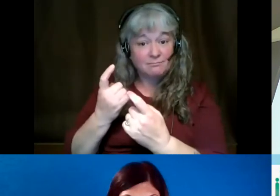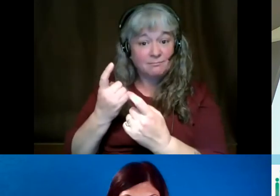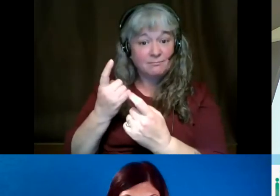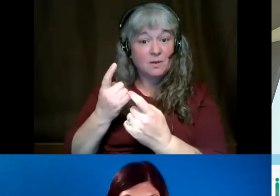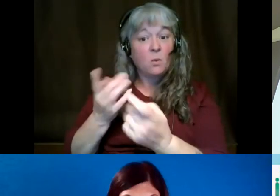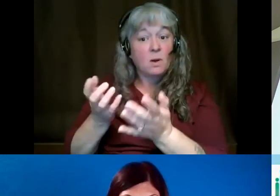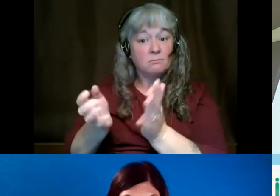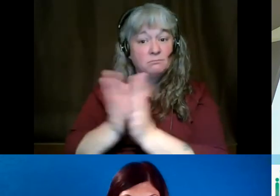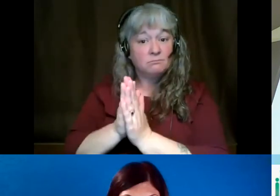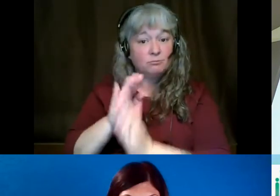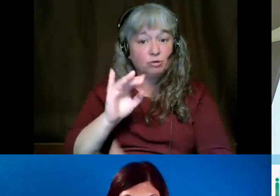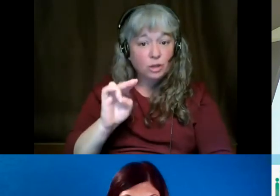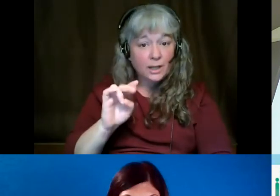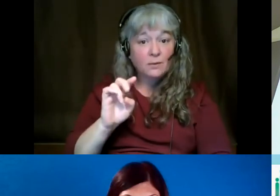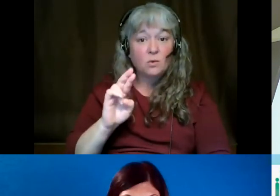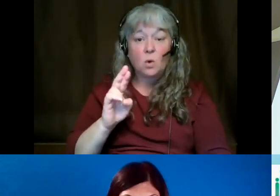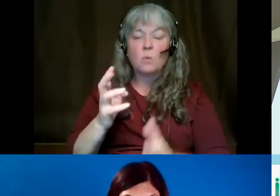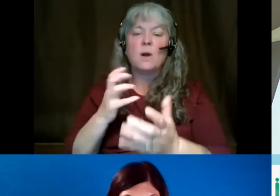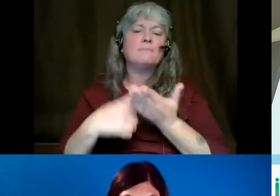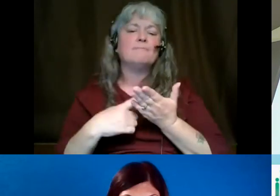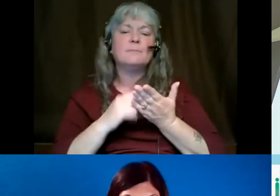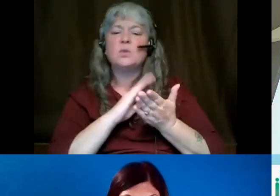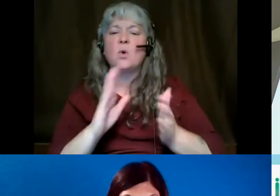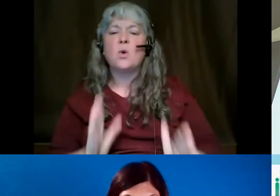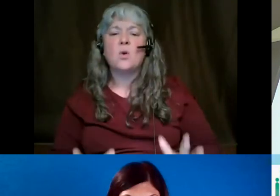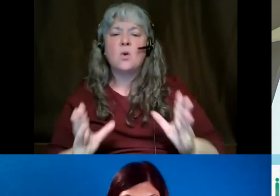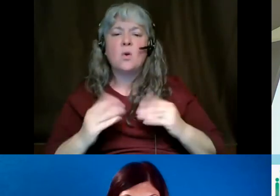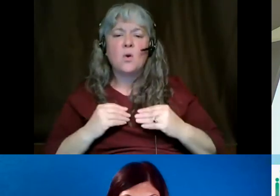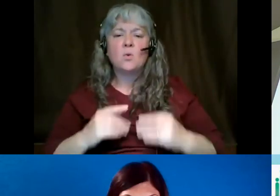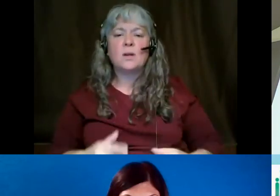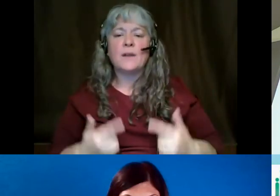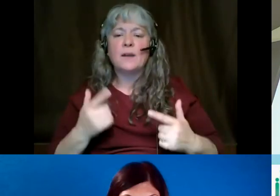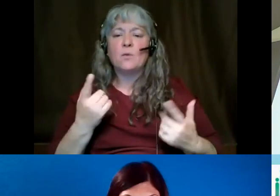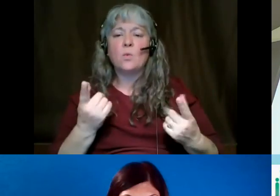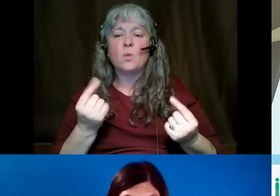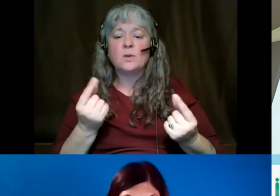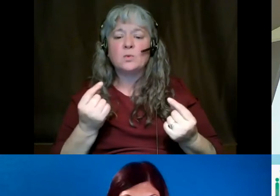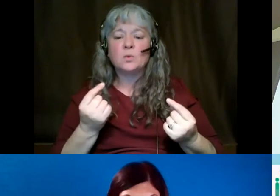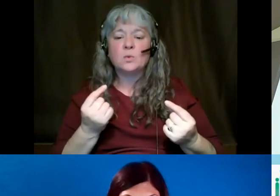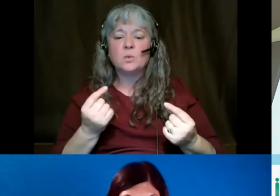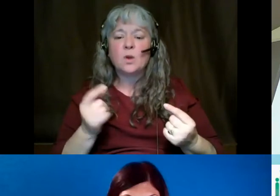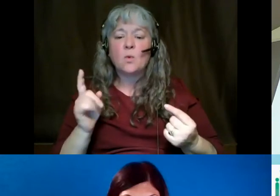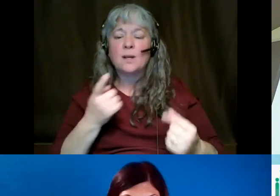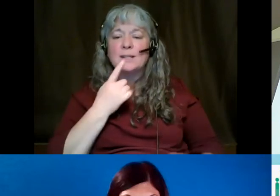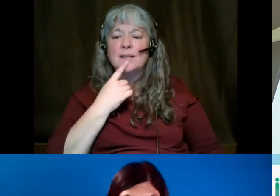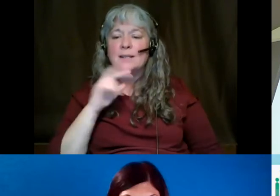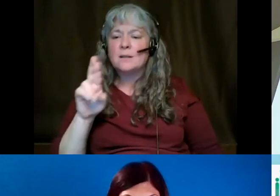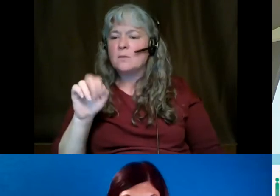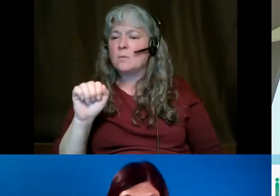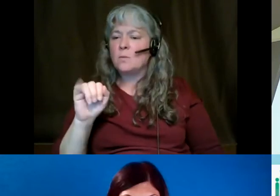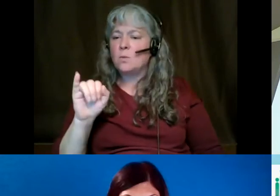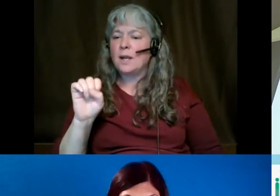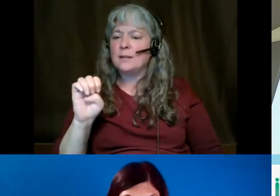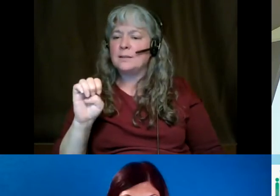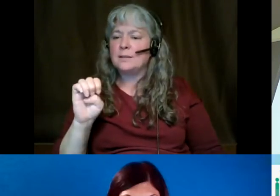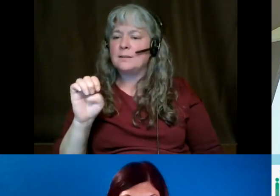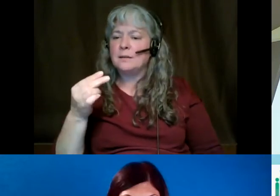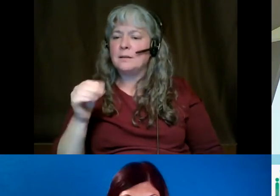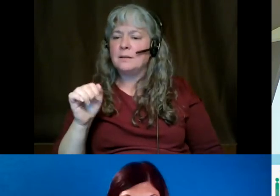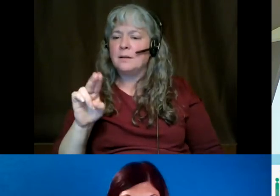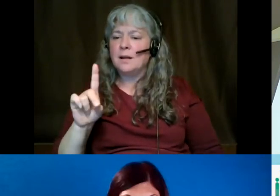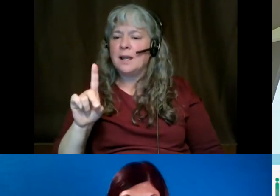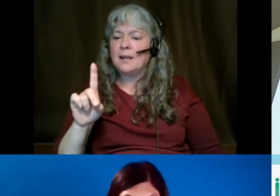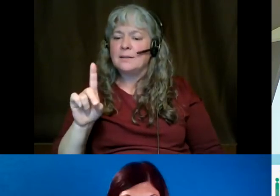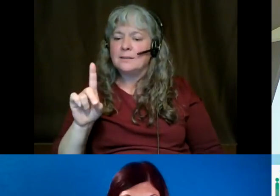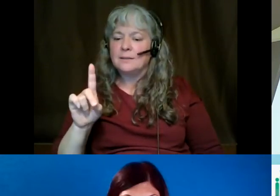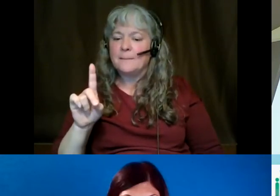ask, you just click the raise hand button at the bottom there, and we'll promote you to become a panelist. You can turn your camera and your